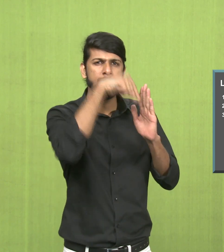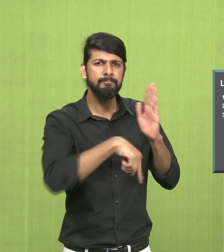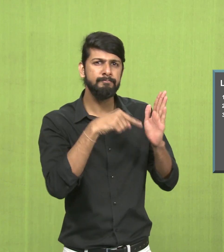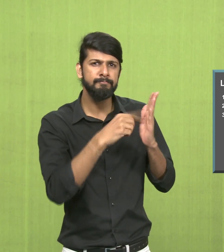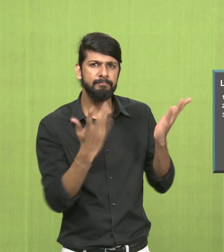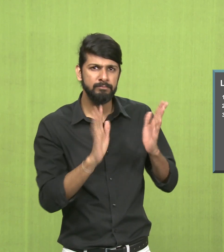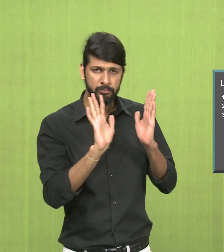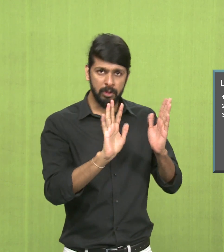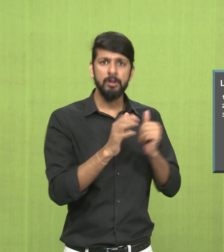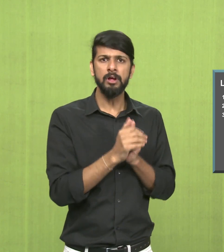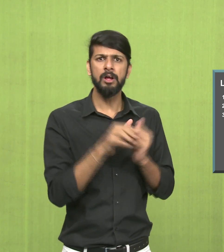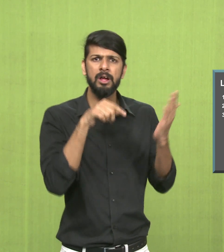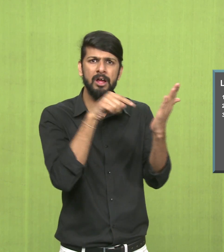Lino cut general description.